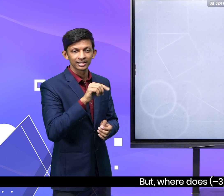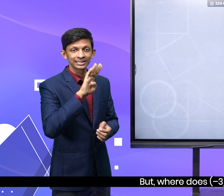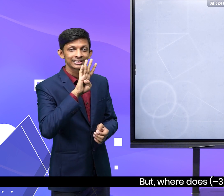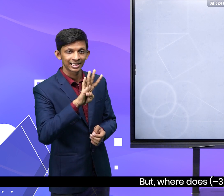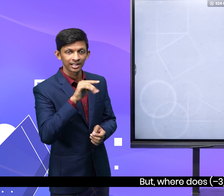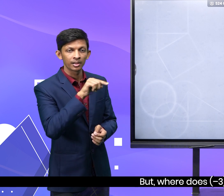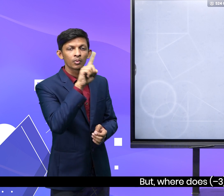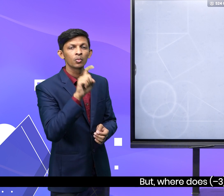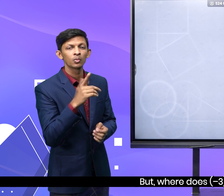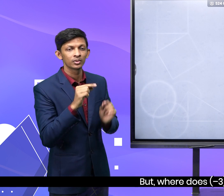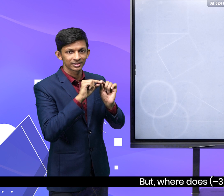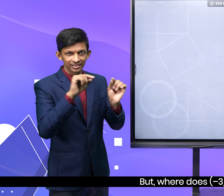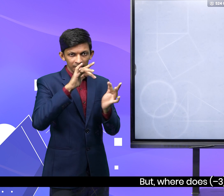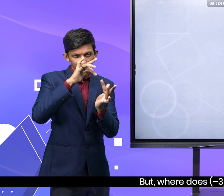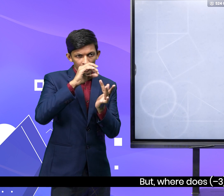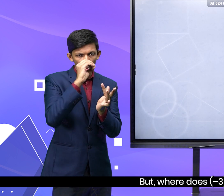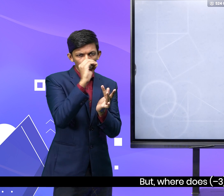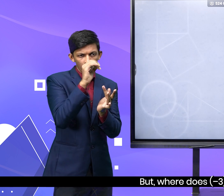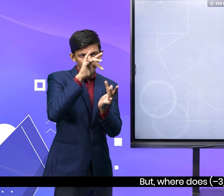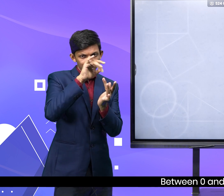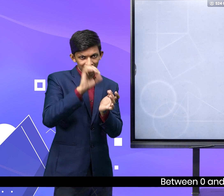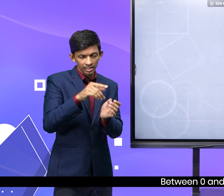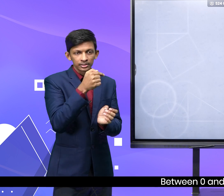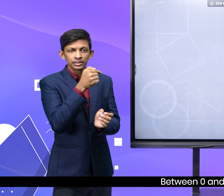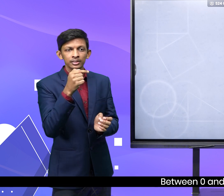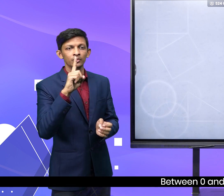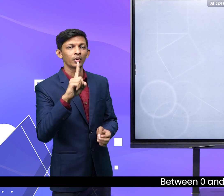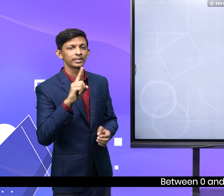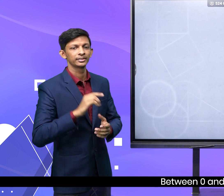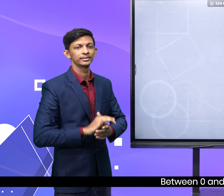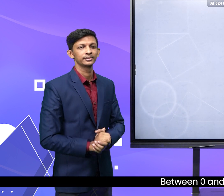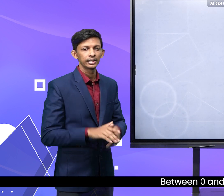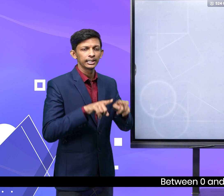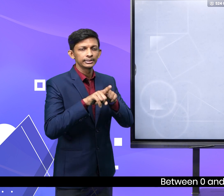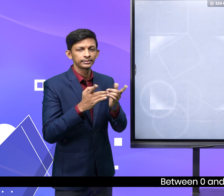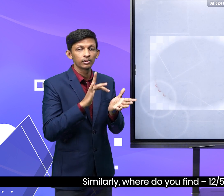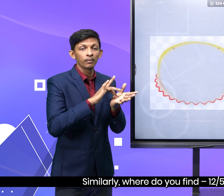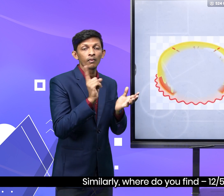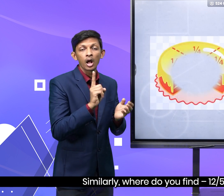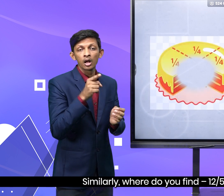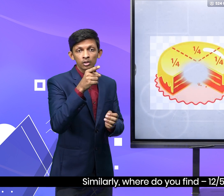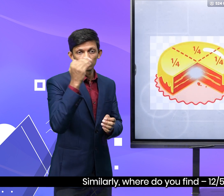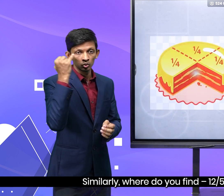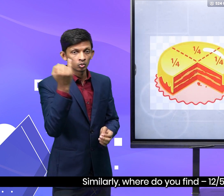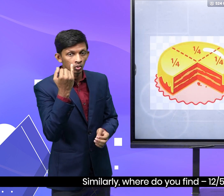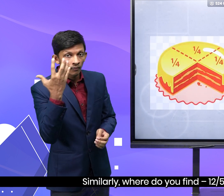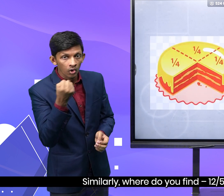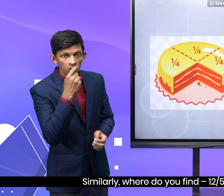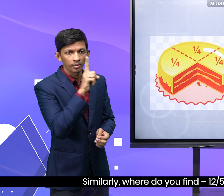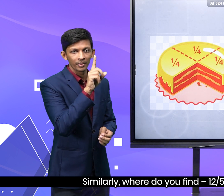But where does minus 3 divided by 4 lie? Between 0 and minus 1. Similarly, where do you find minus 12